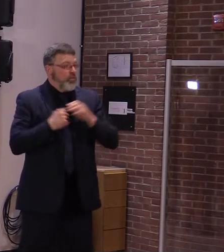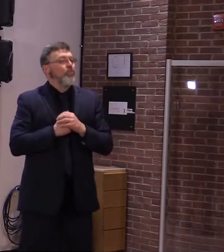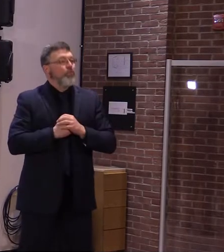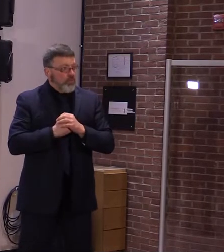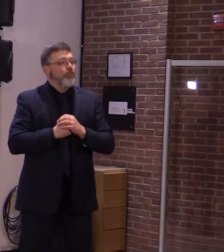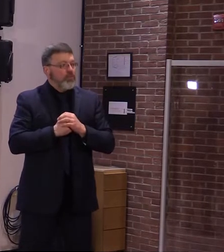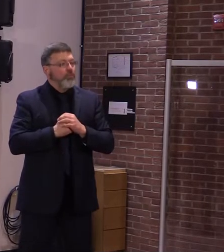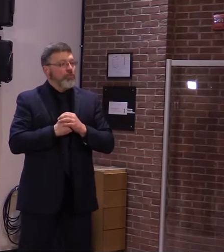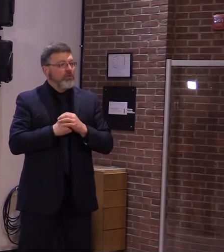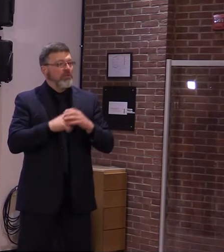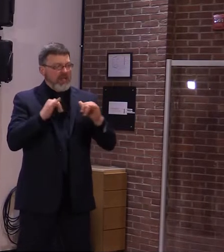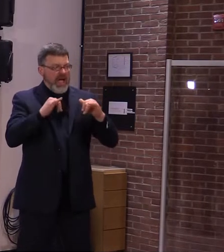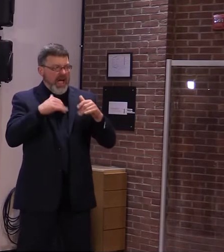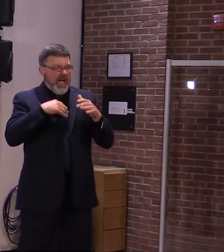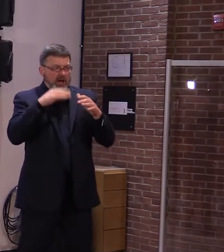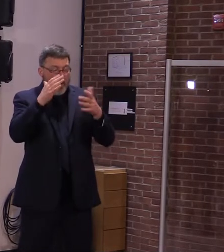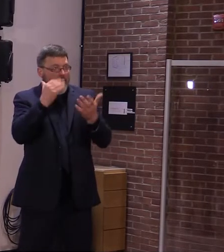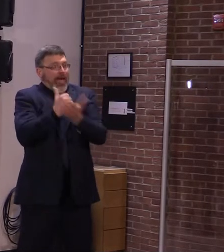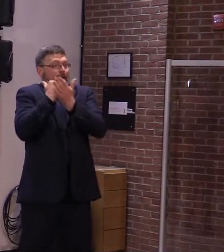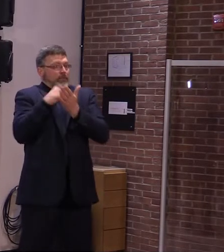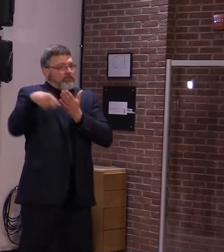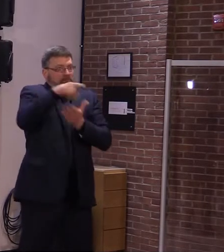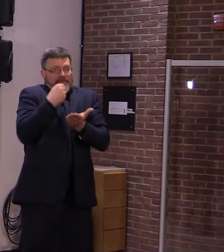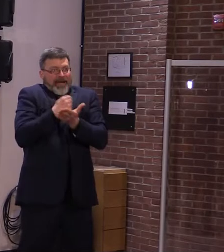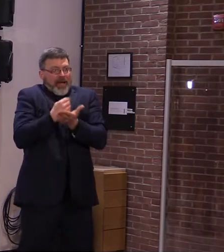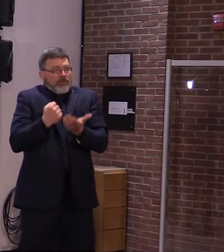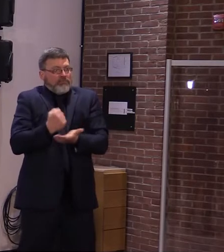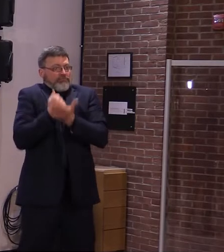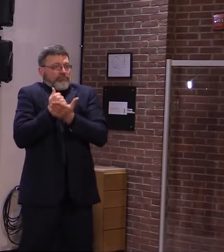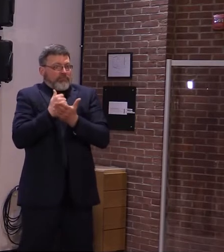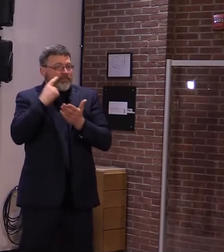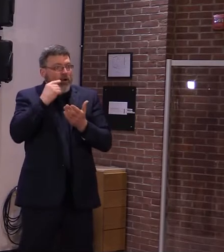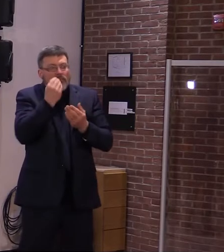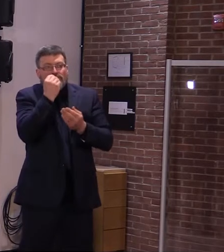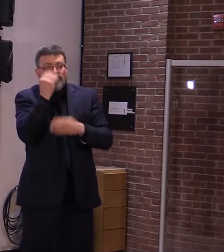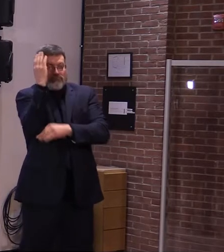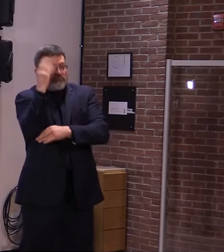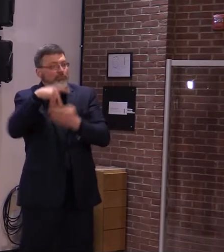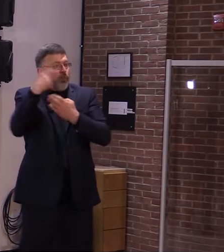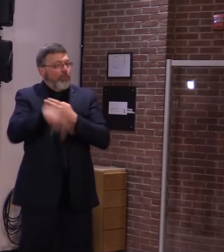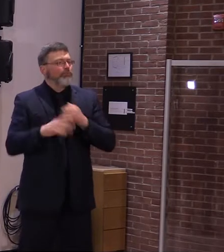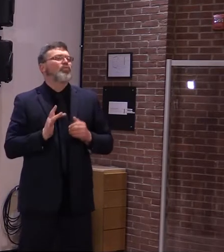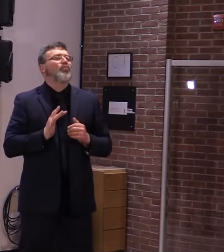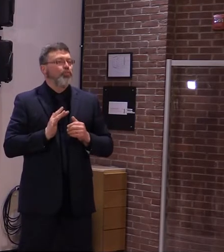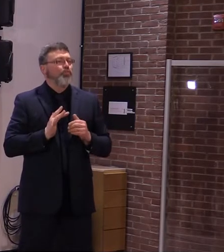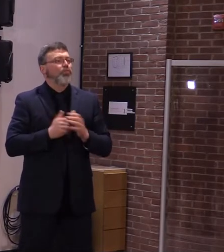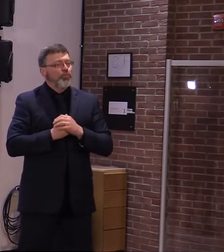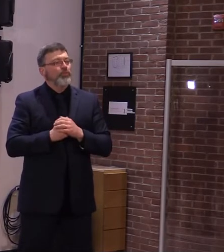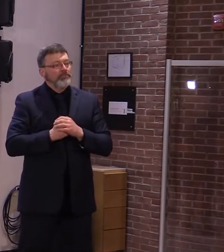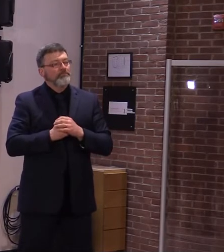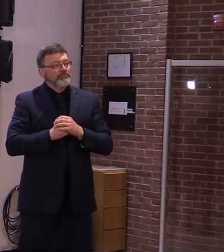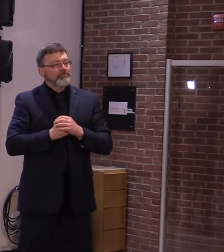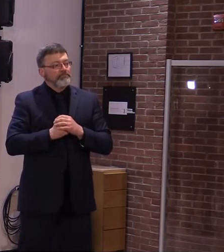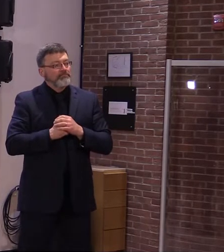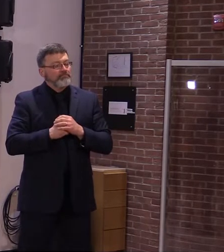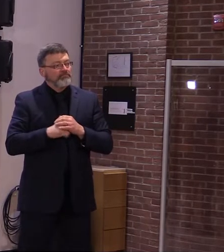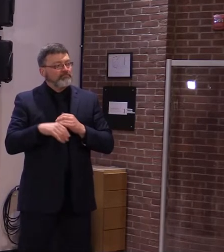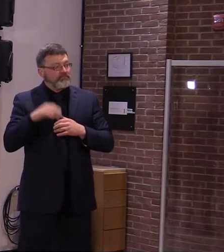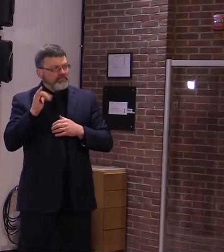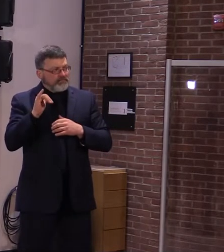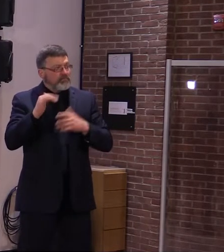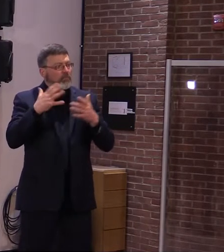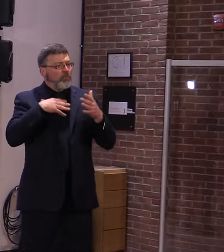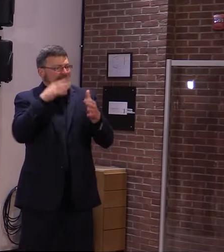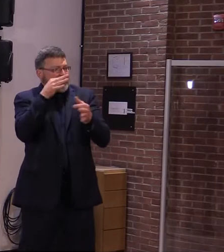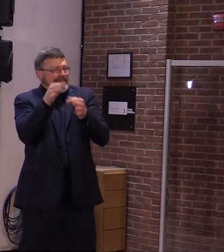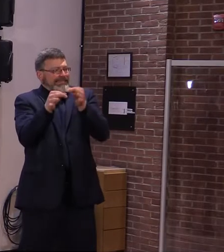subsidies. We are in the process of understanding the specific implications of this announcement, and we will follow up with additional guidance and communications